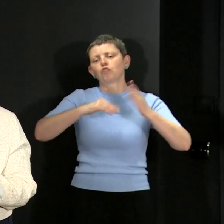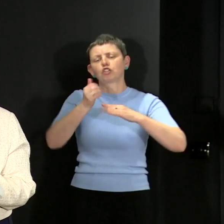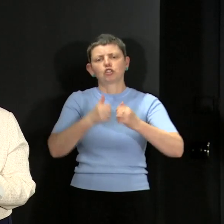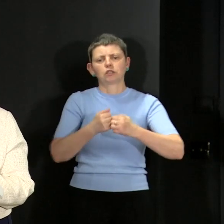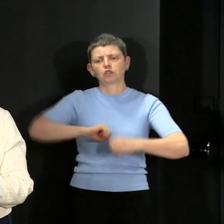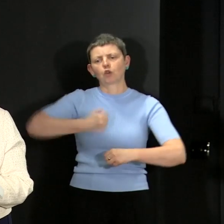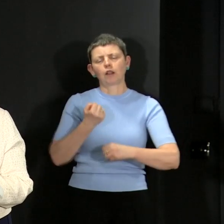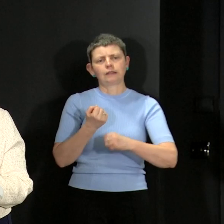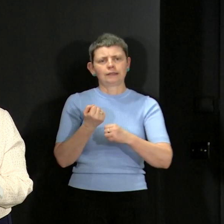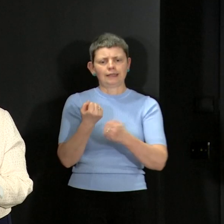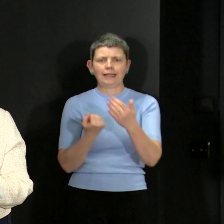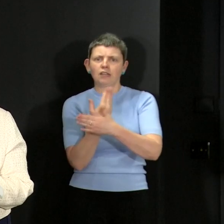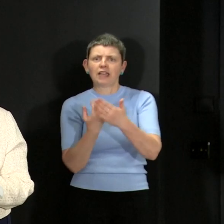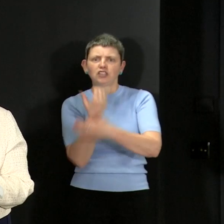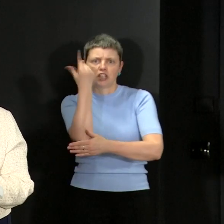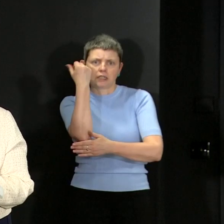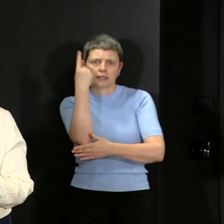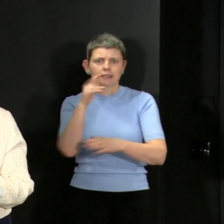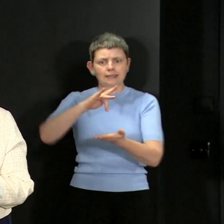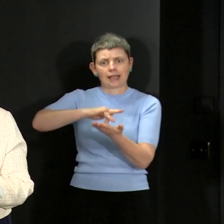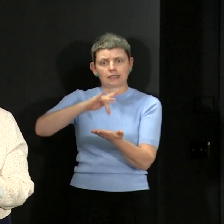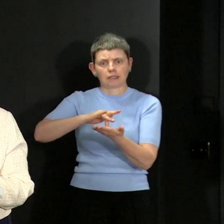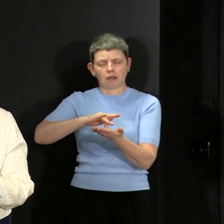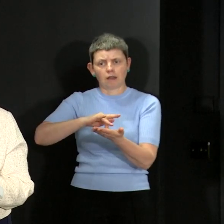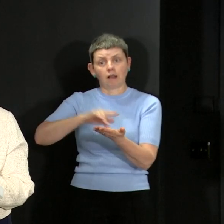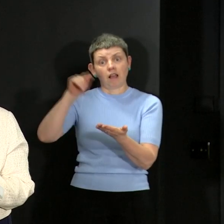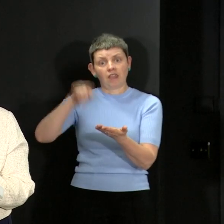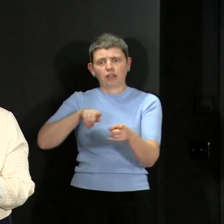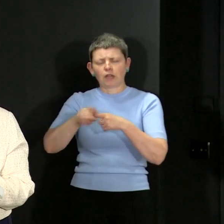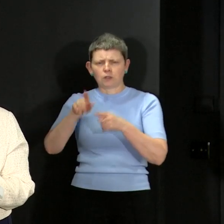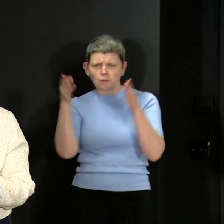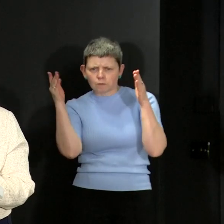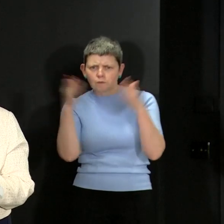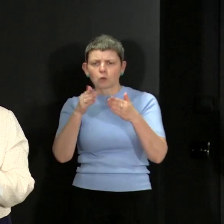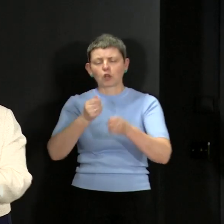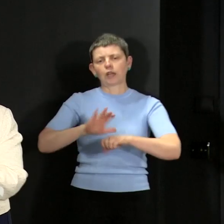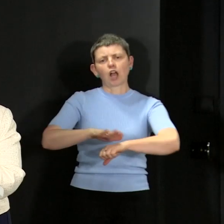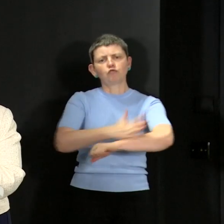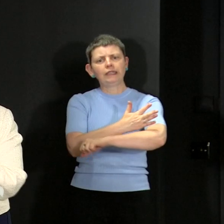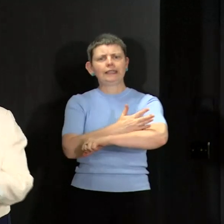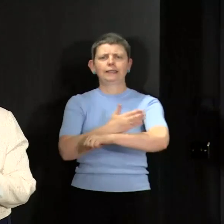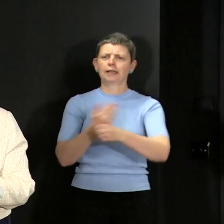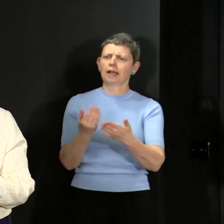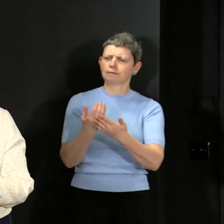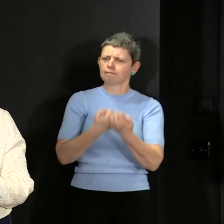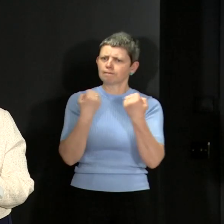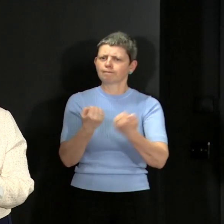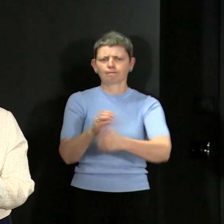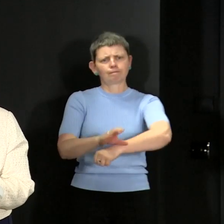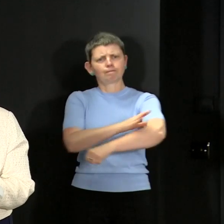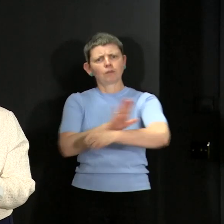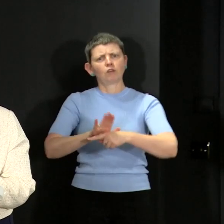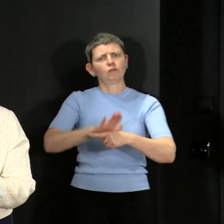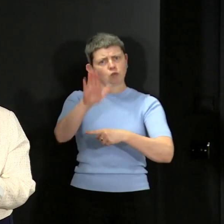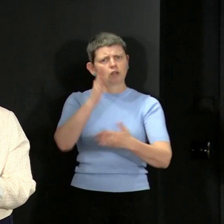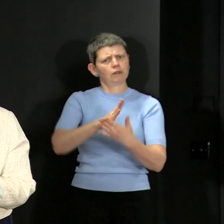work to support the sector through COVID and to adapt for a green, resilient future, which will be critical for our longer-term